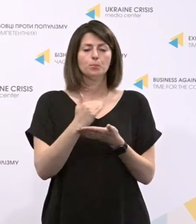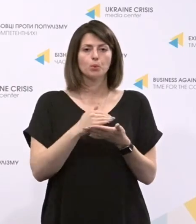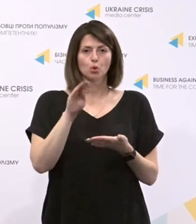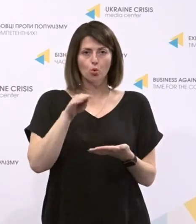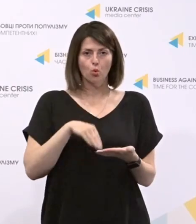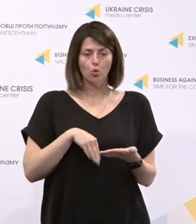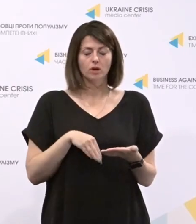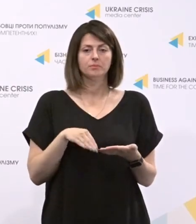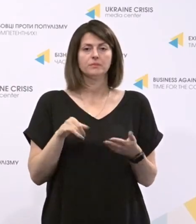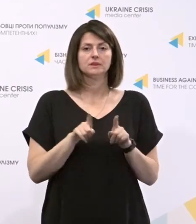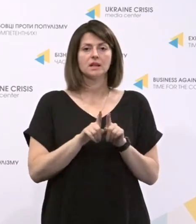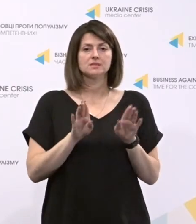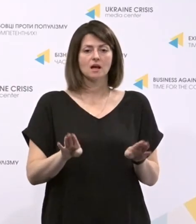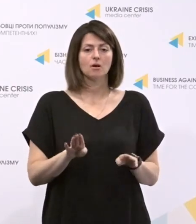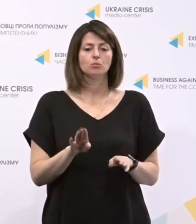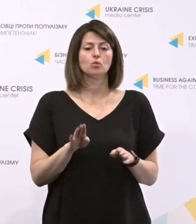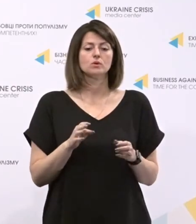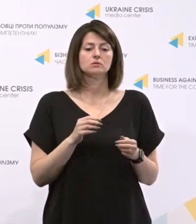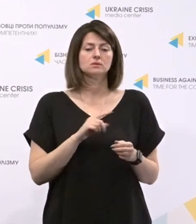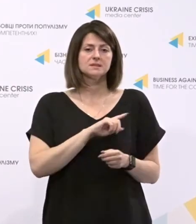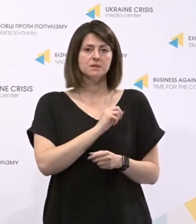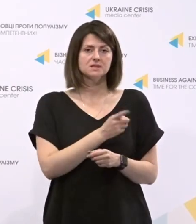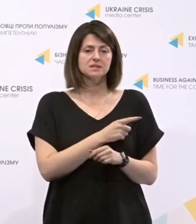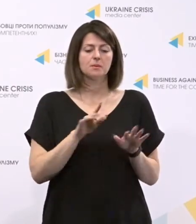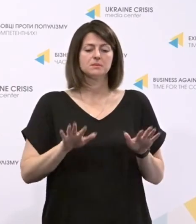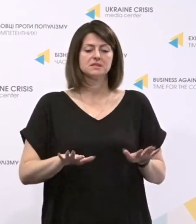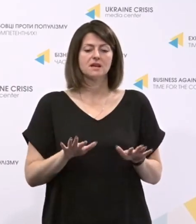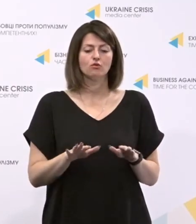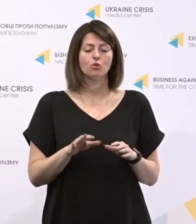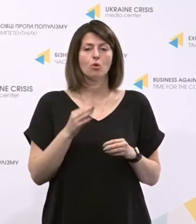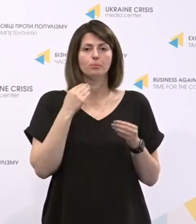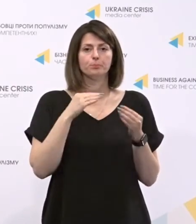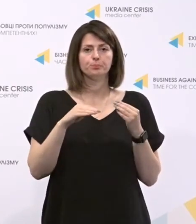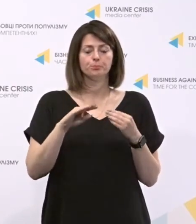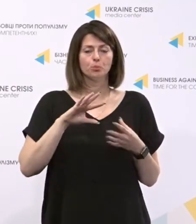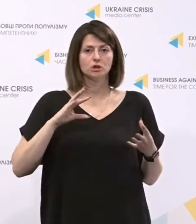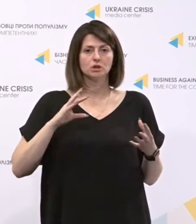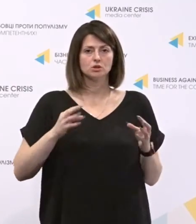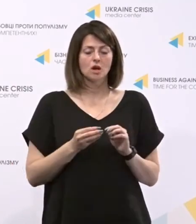ill treatment, and conflict-related sexual violence.